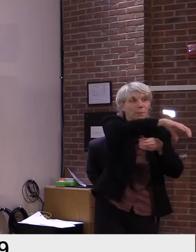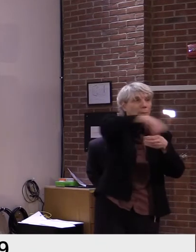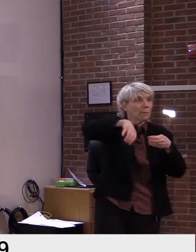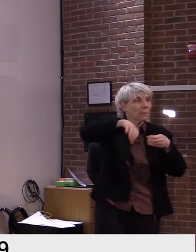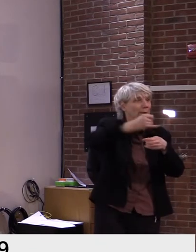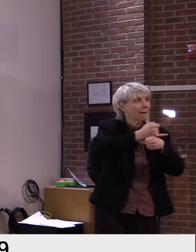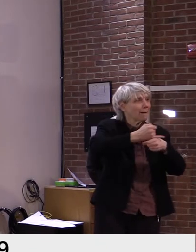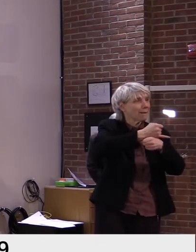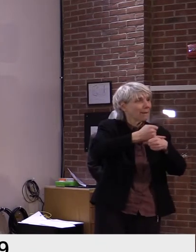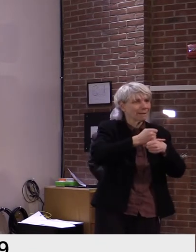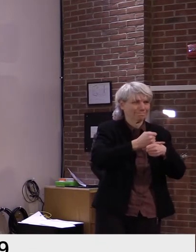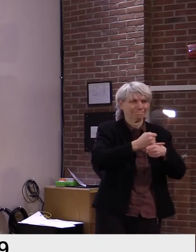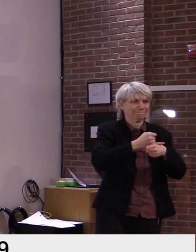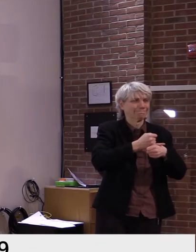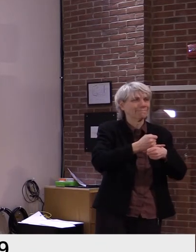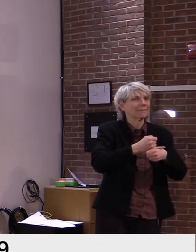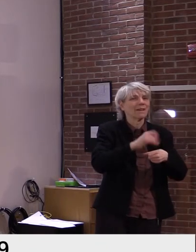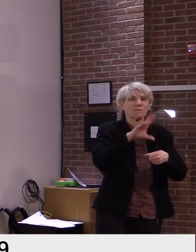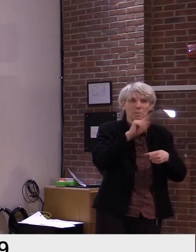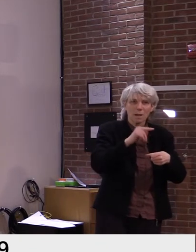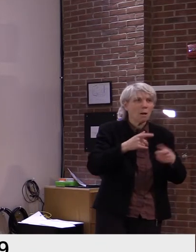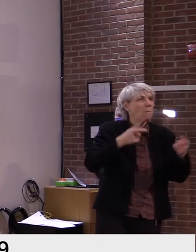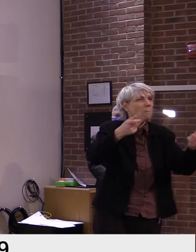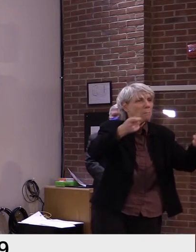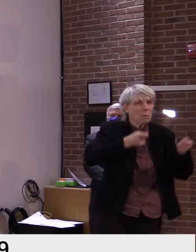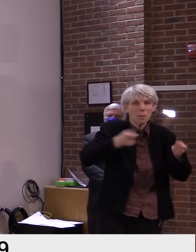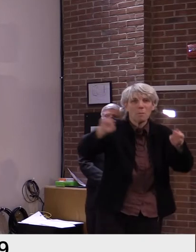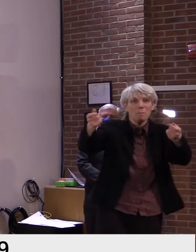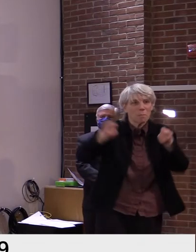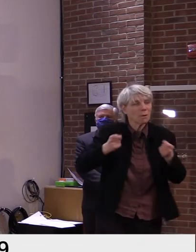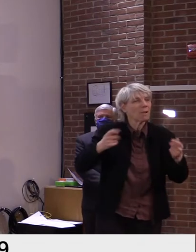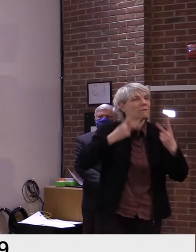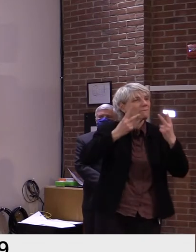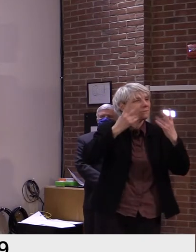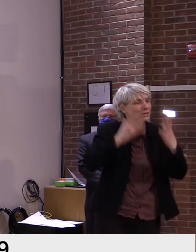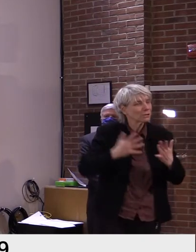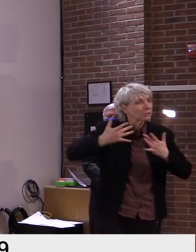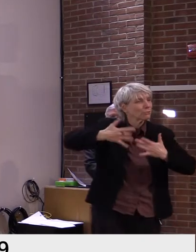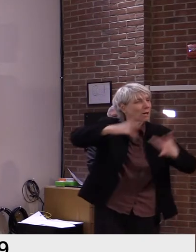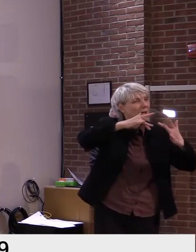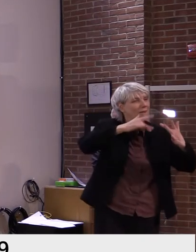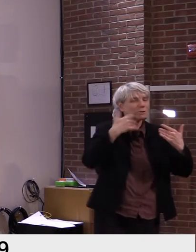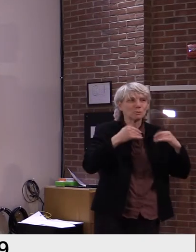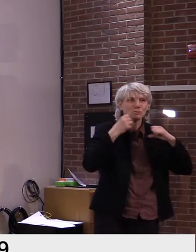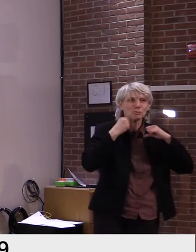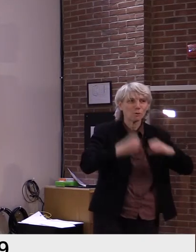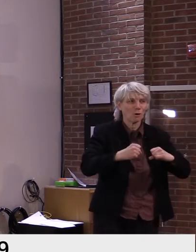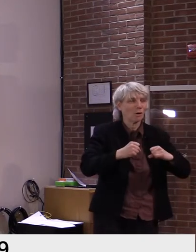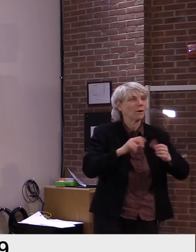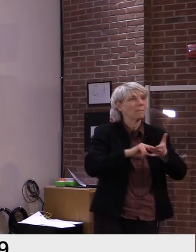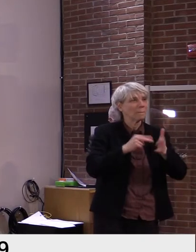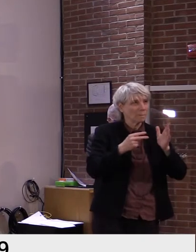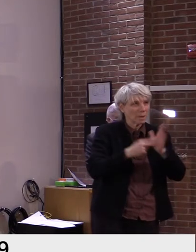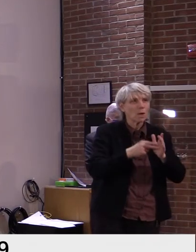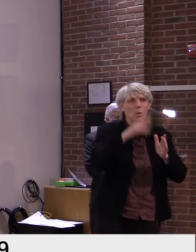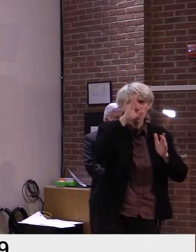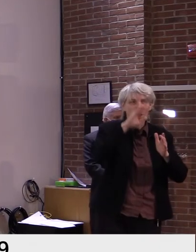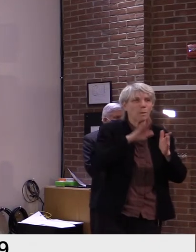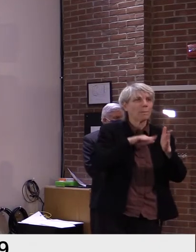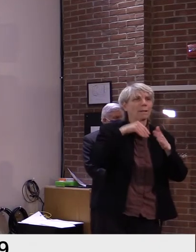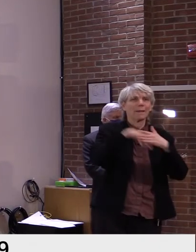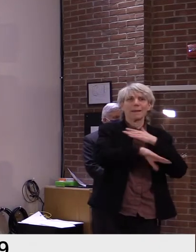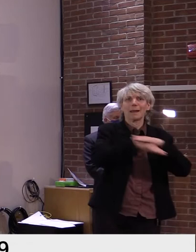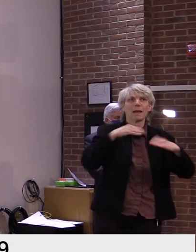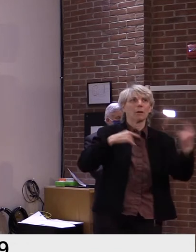a hospitality sector that welcomes people from other states and other regions into Vermont. So it's not all